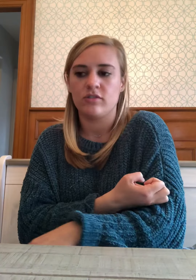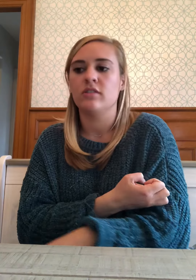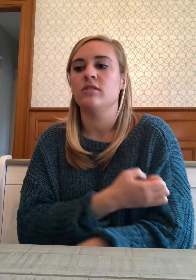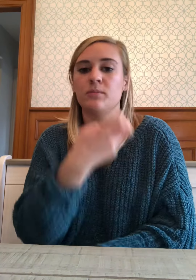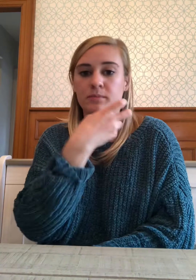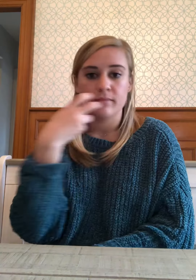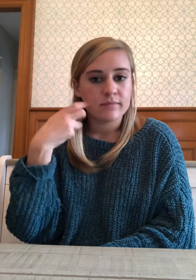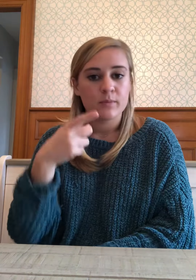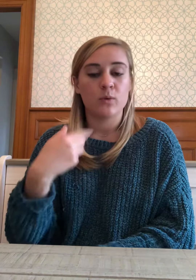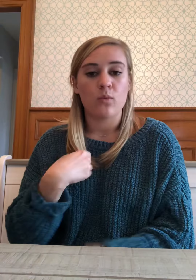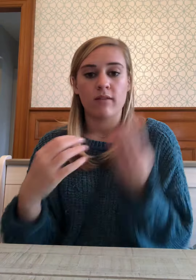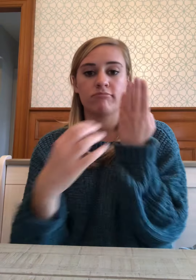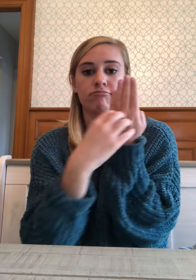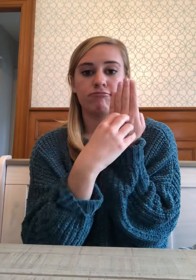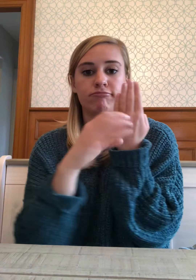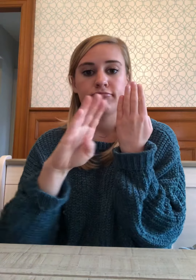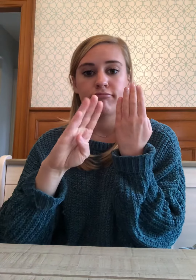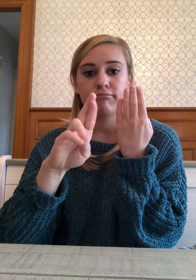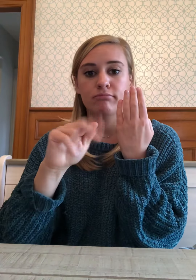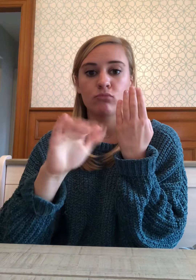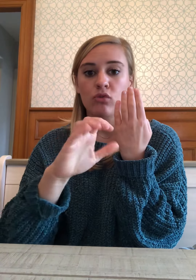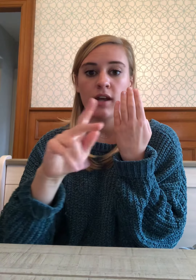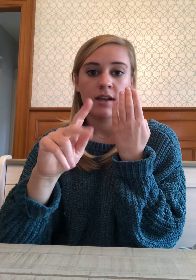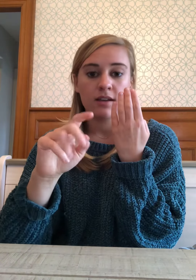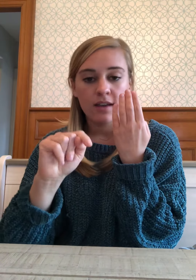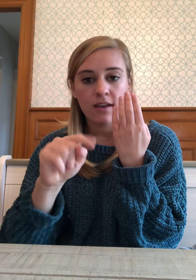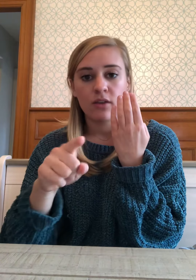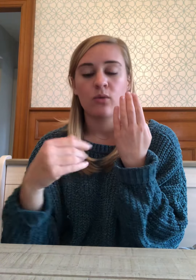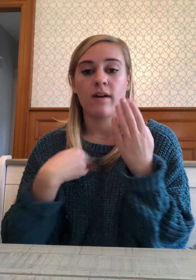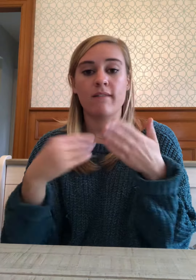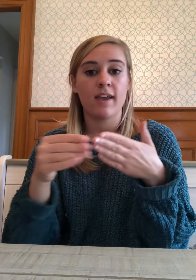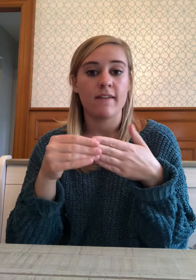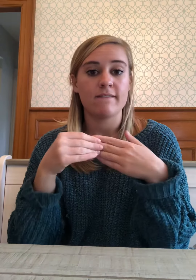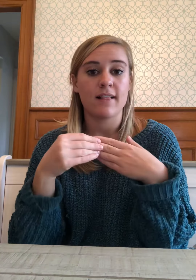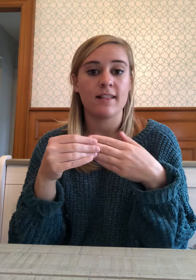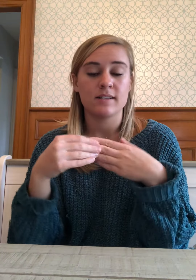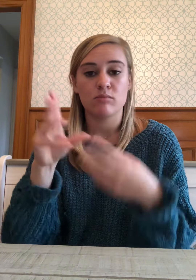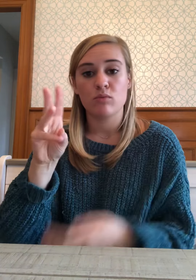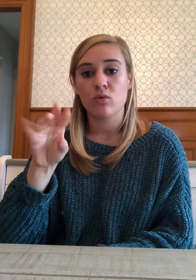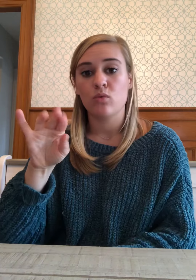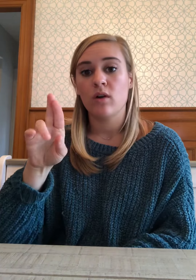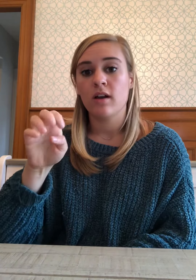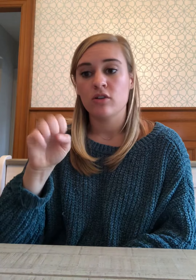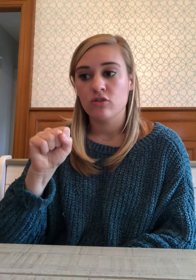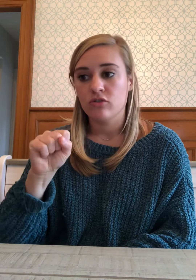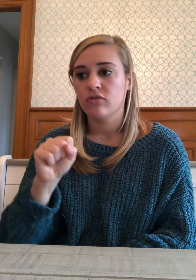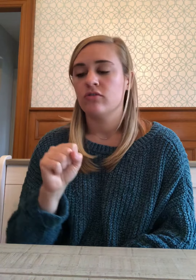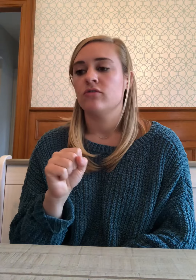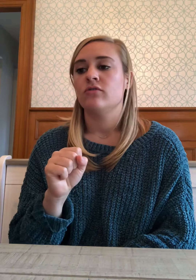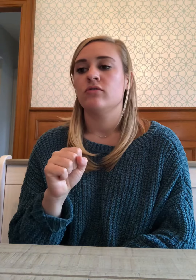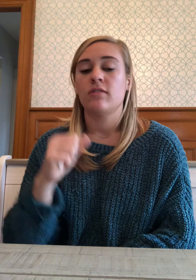teeth, you have a flexible wire. On the upper, as you're facing the slide, the upper